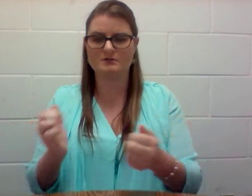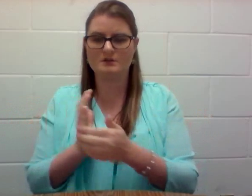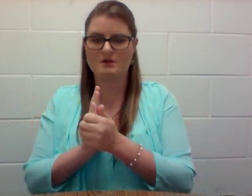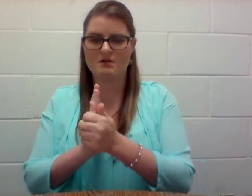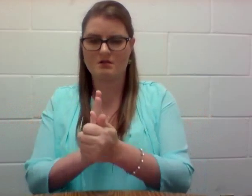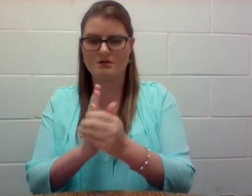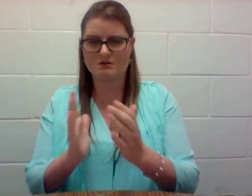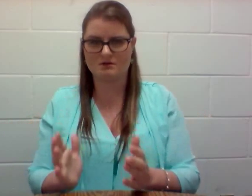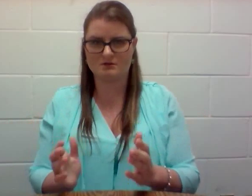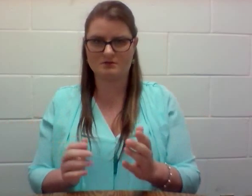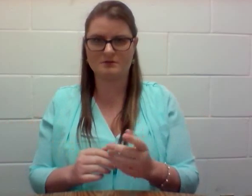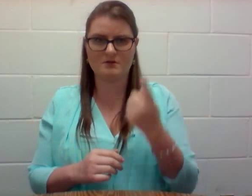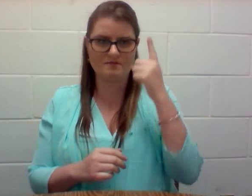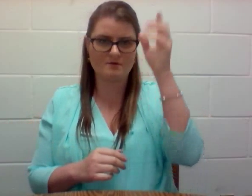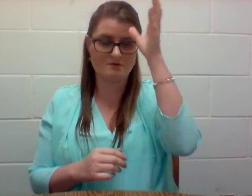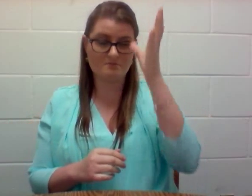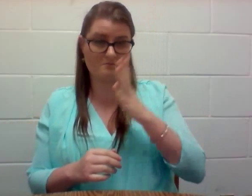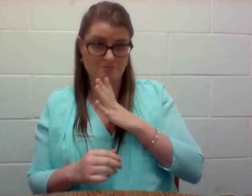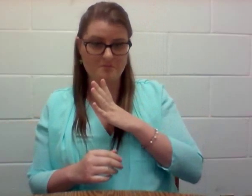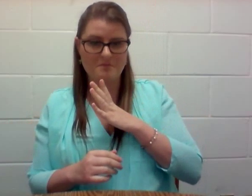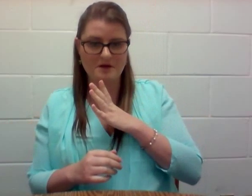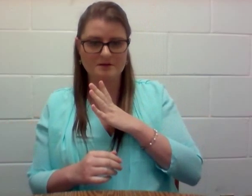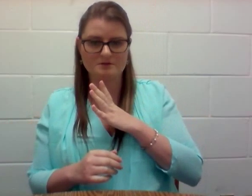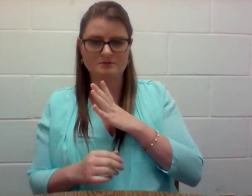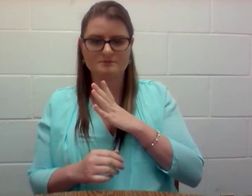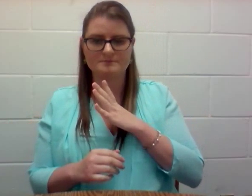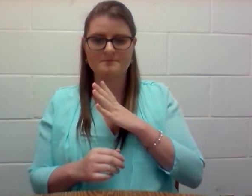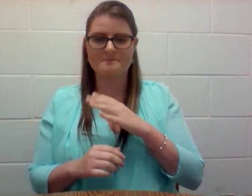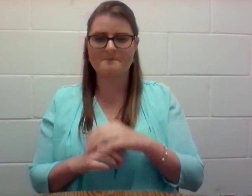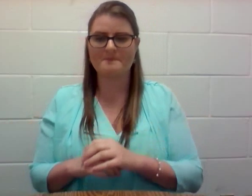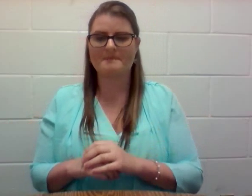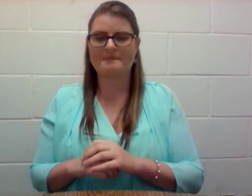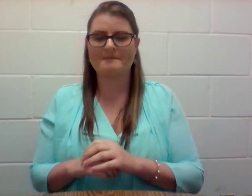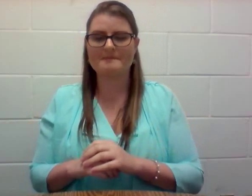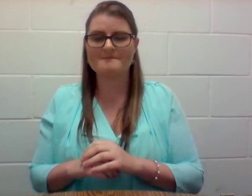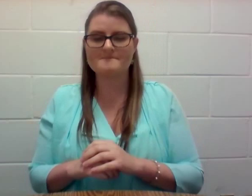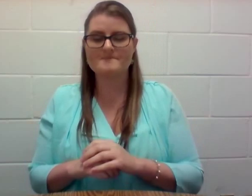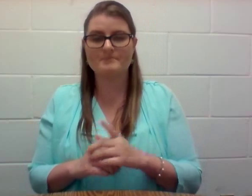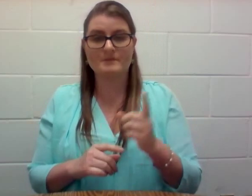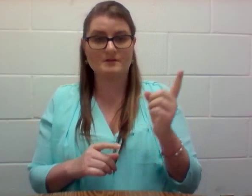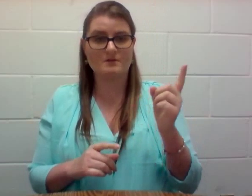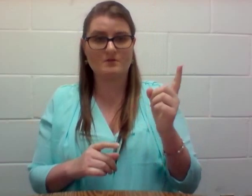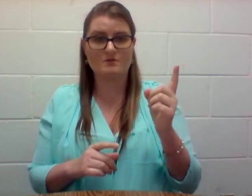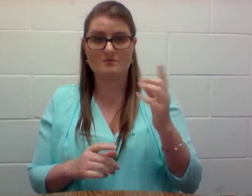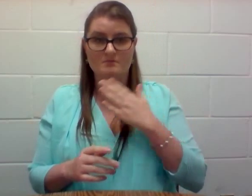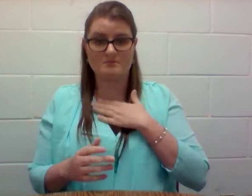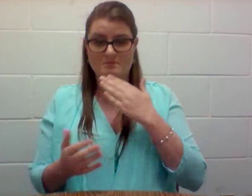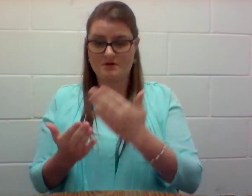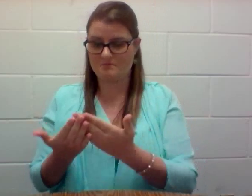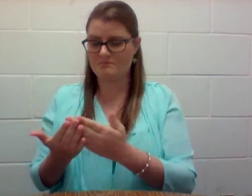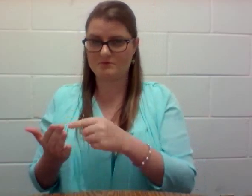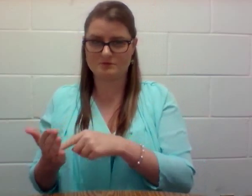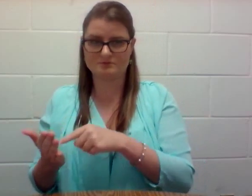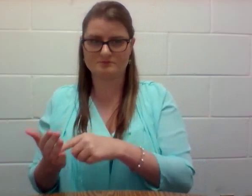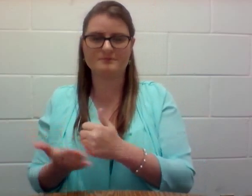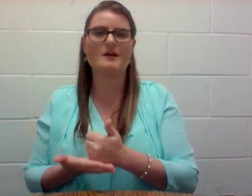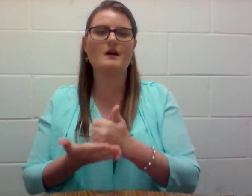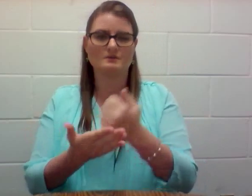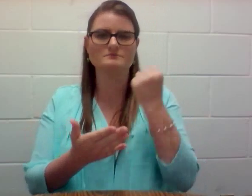differing relationships. So though I take a whole book, little book, to unpack those two definitions. Now, in the